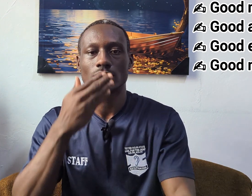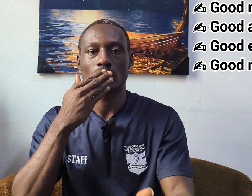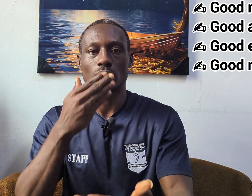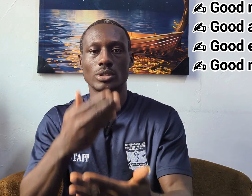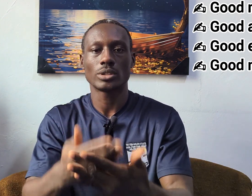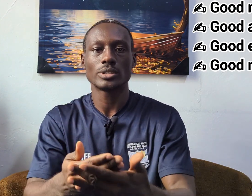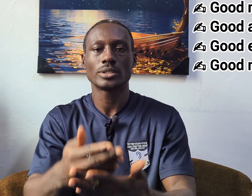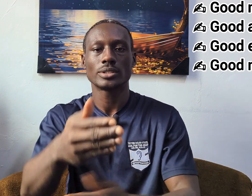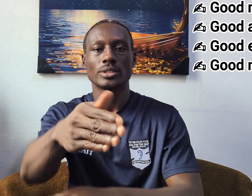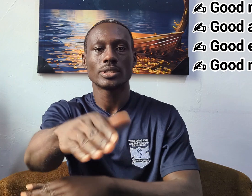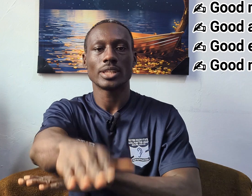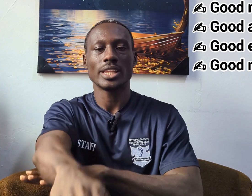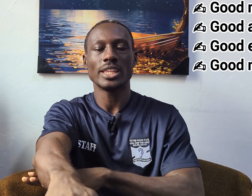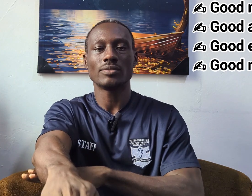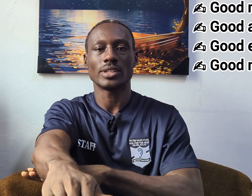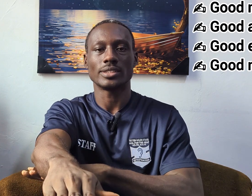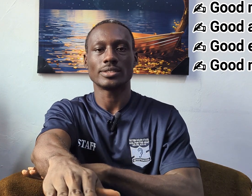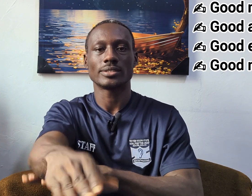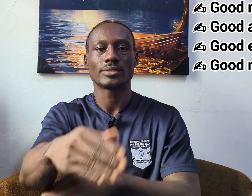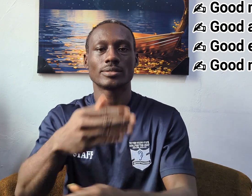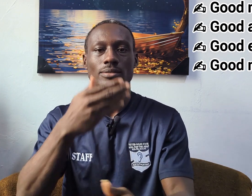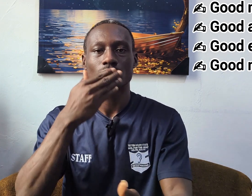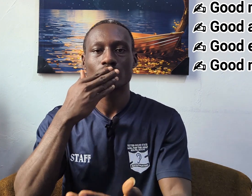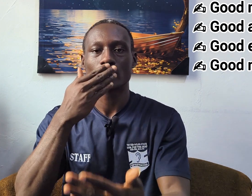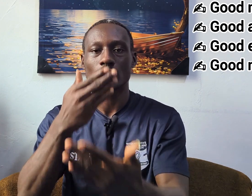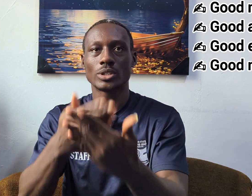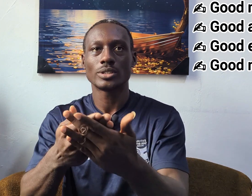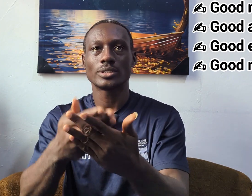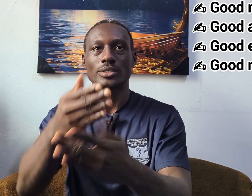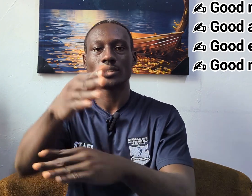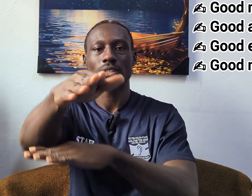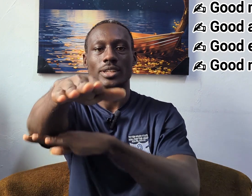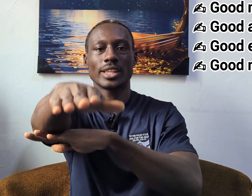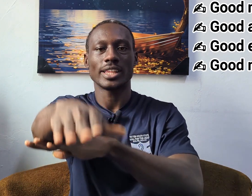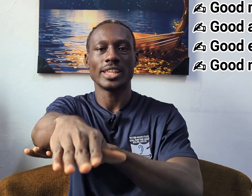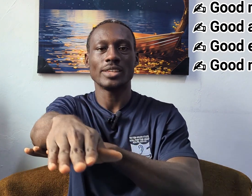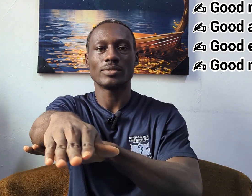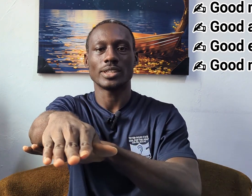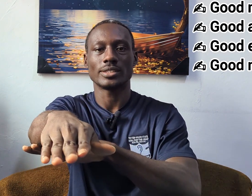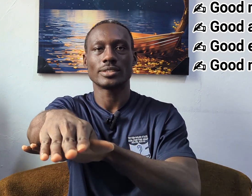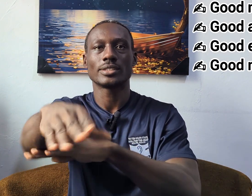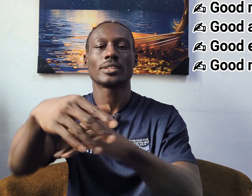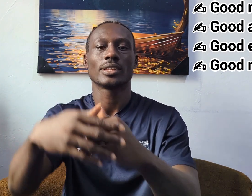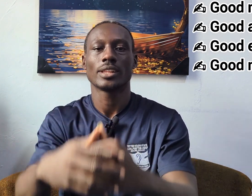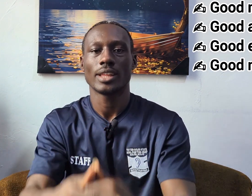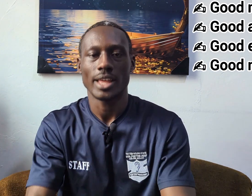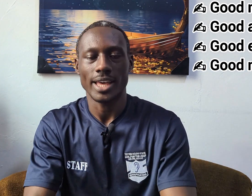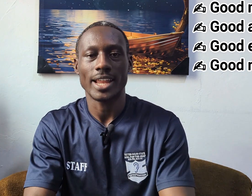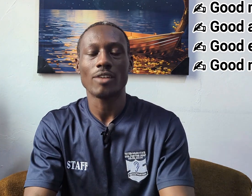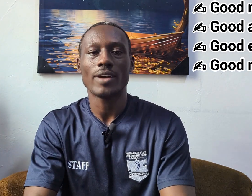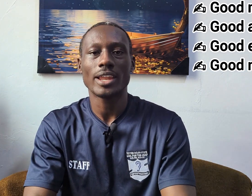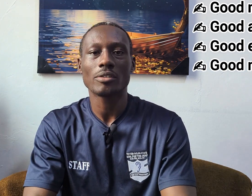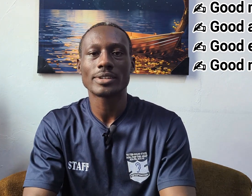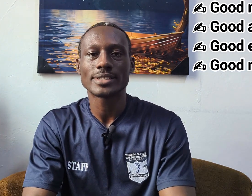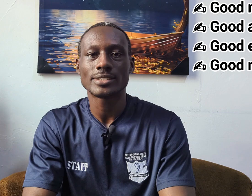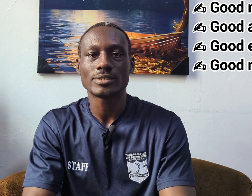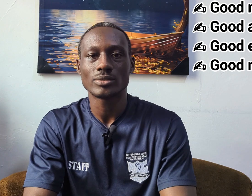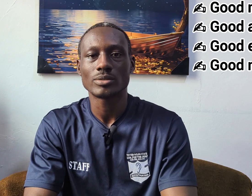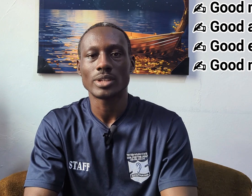So good evening. Good evening. And our final greeting